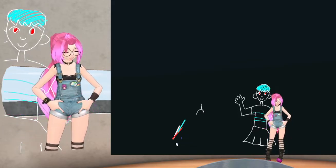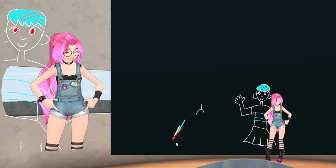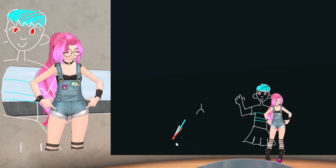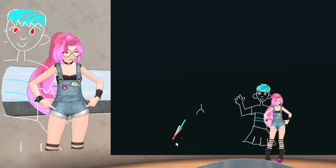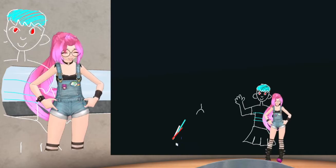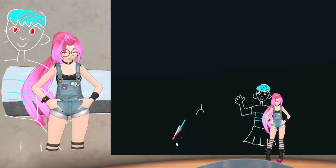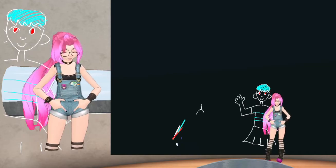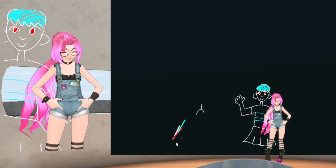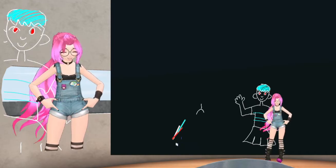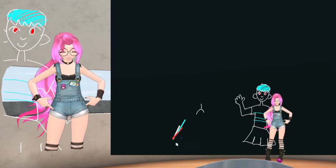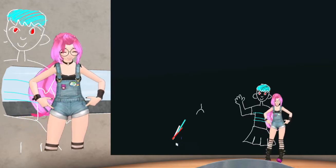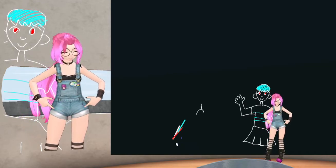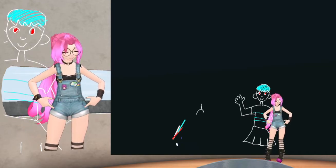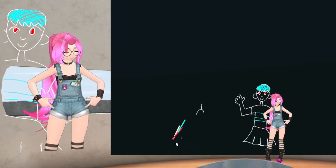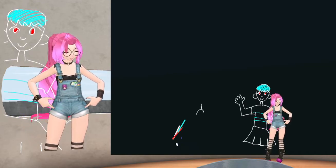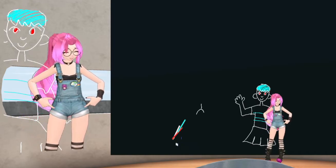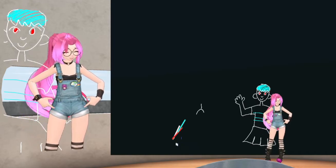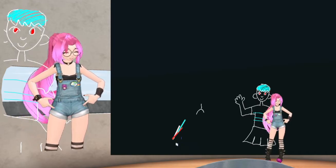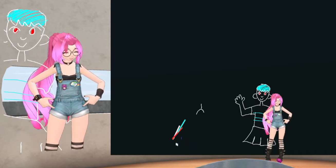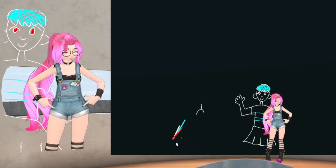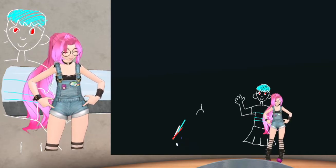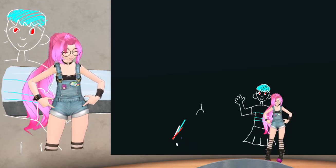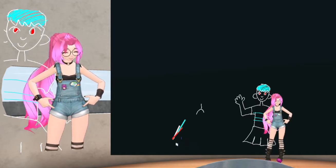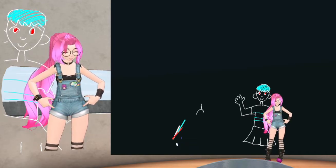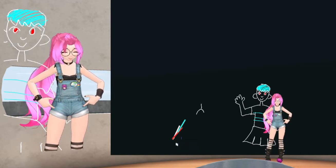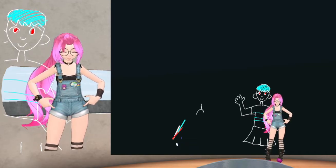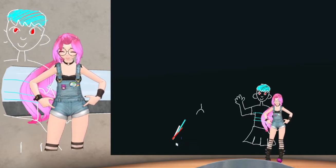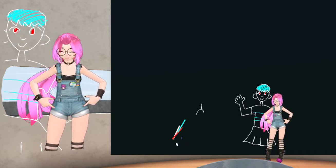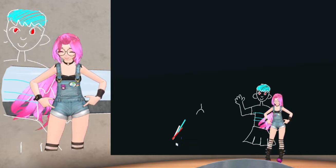Do you think they're wearing panties under their skirt?